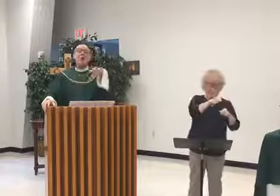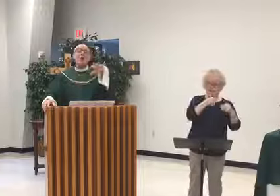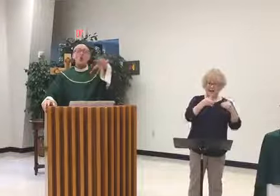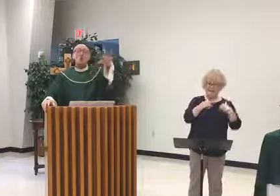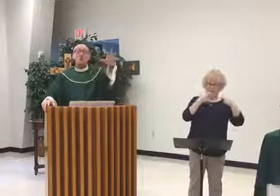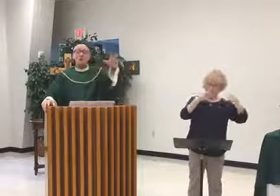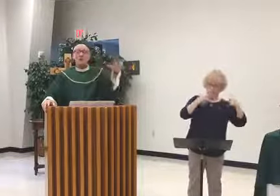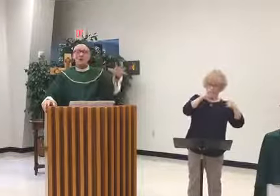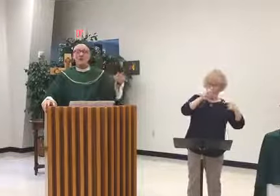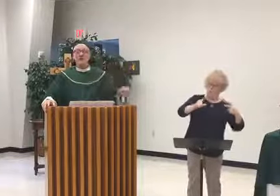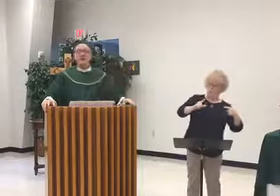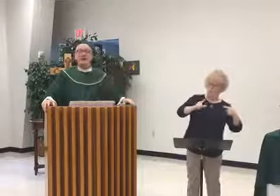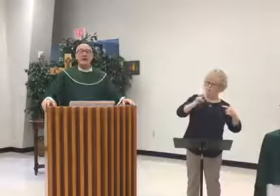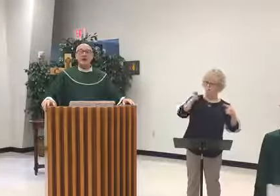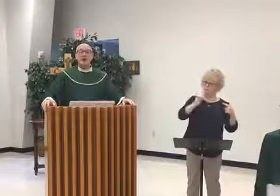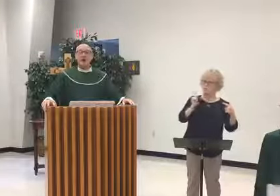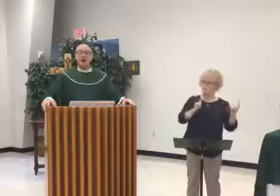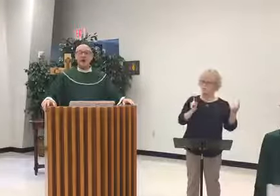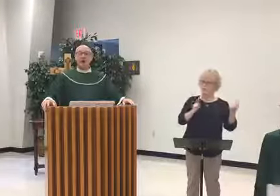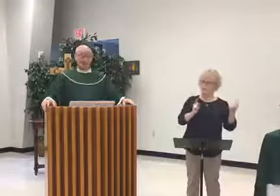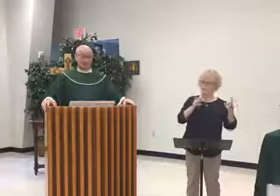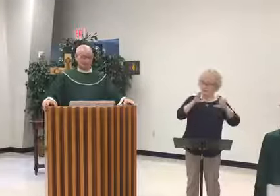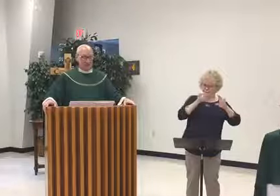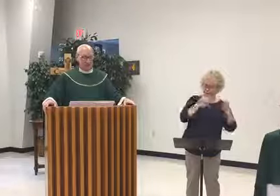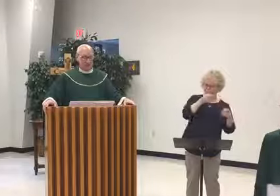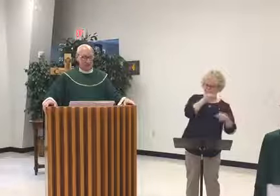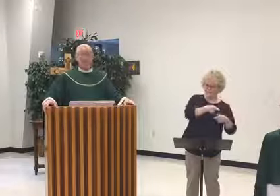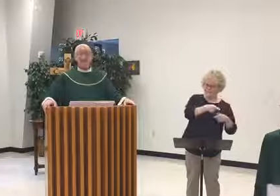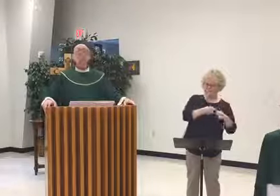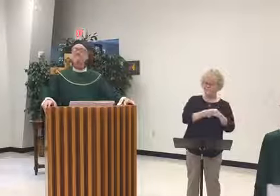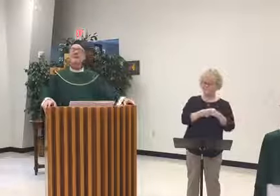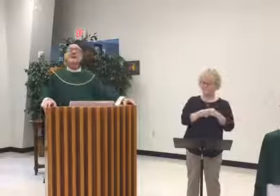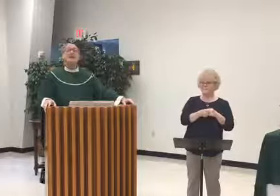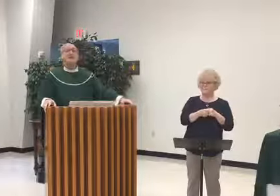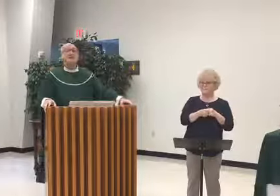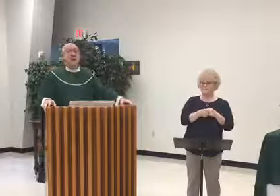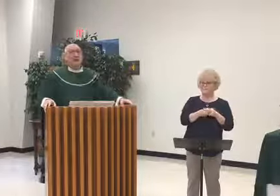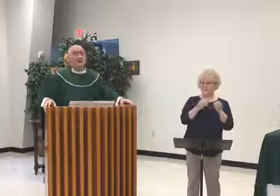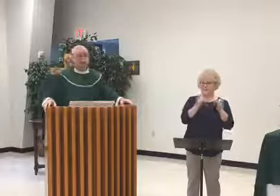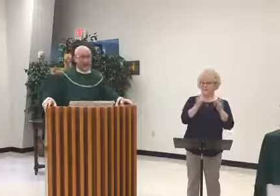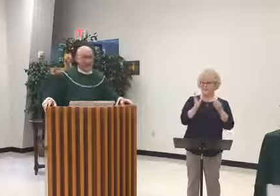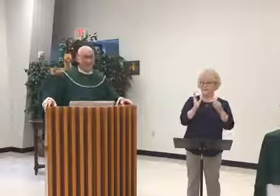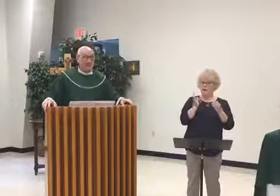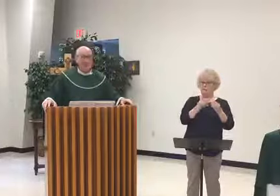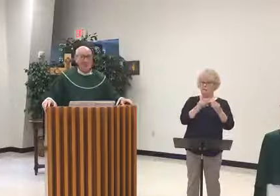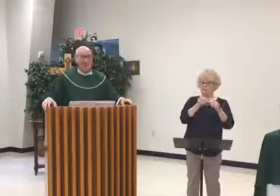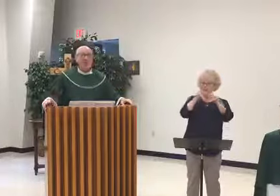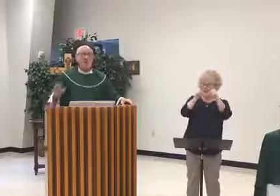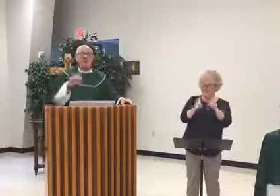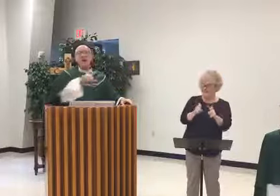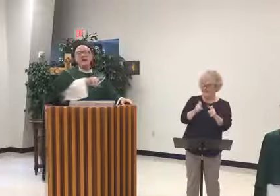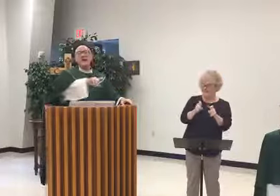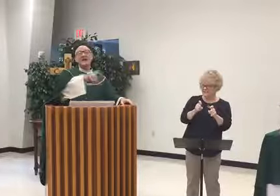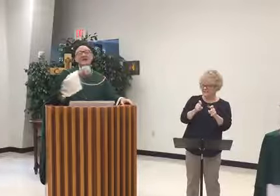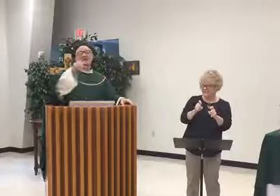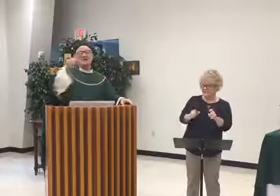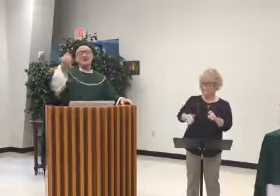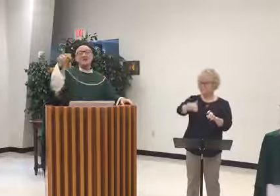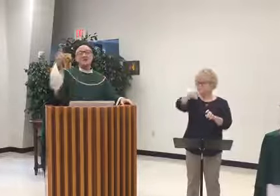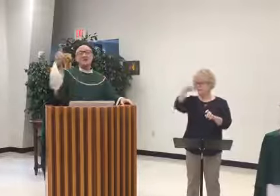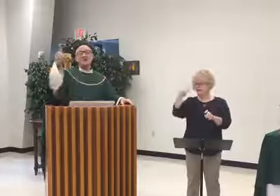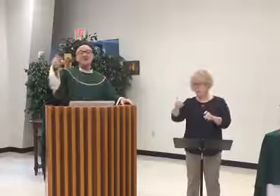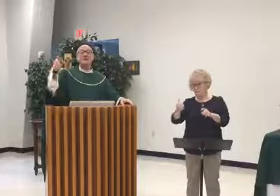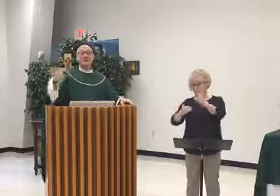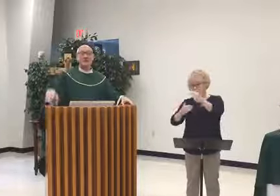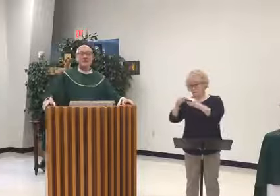big halls where we took our classes. But then many of our exams were assigned